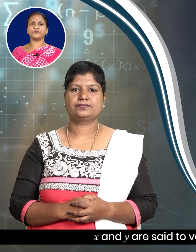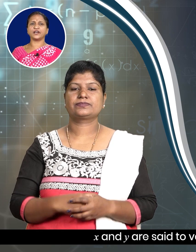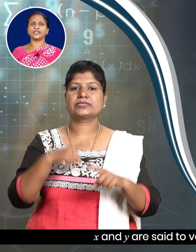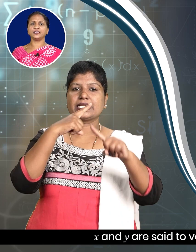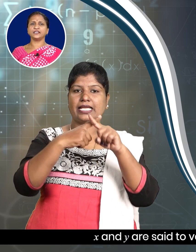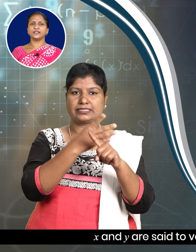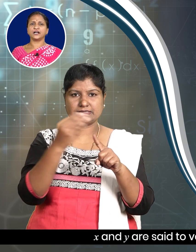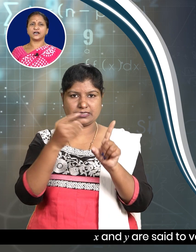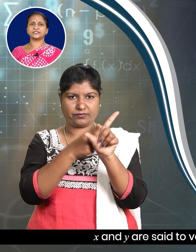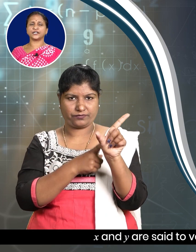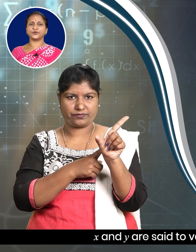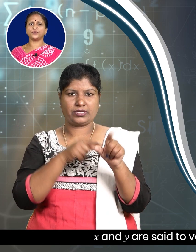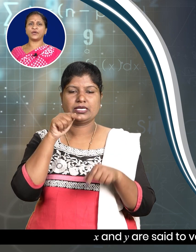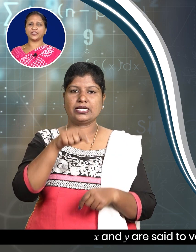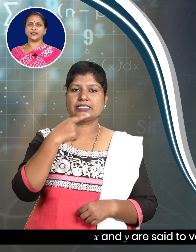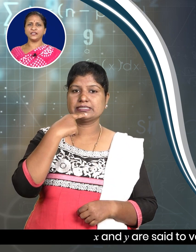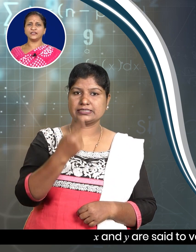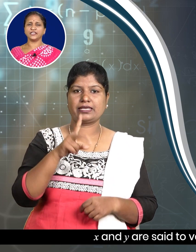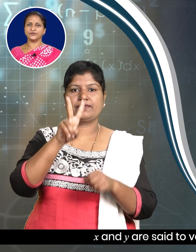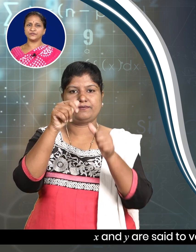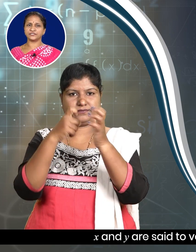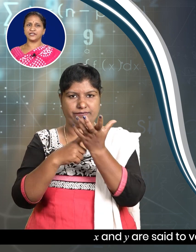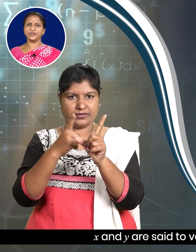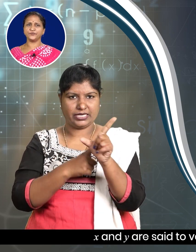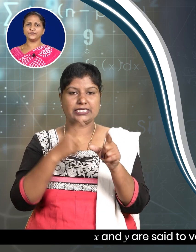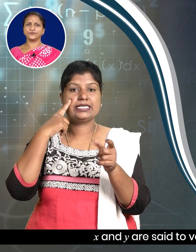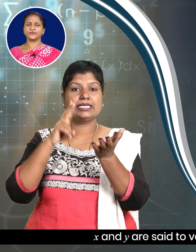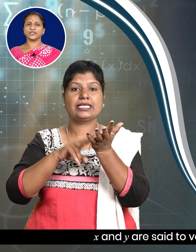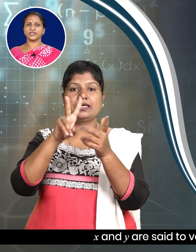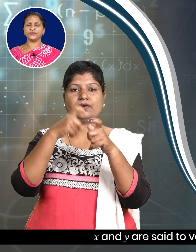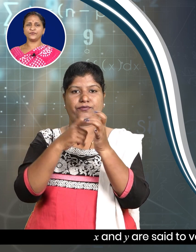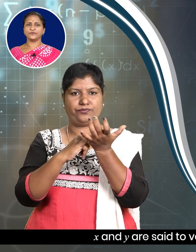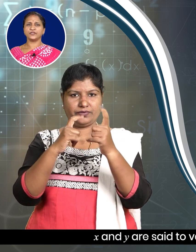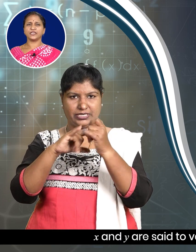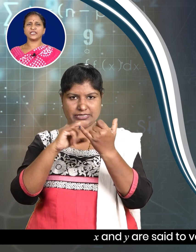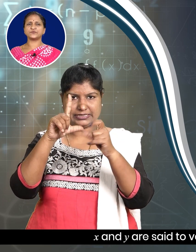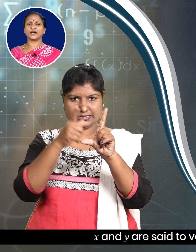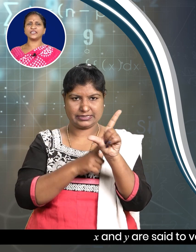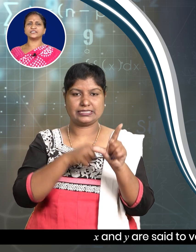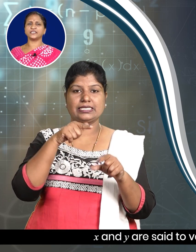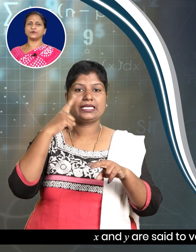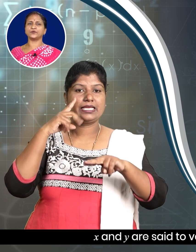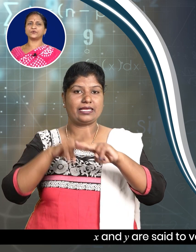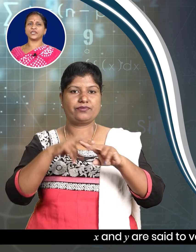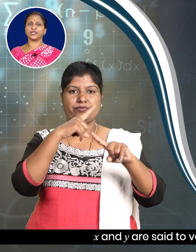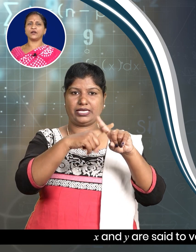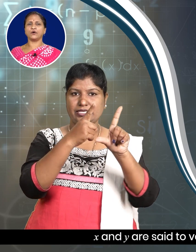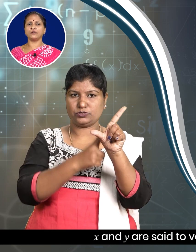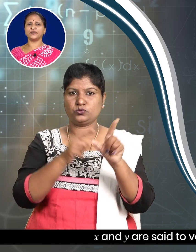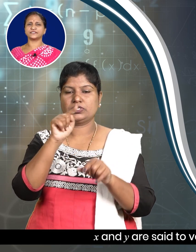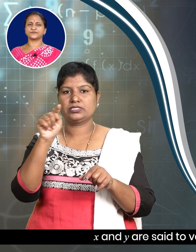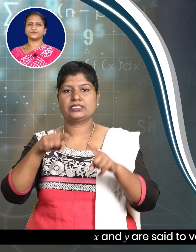X and y are said to vary inversely if xy is equal to